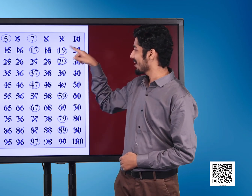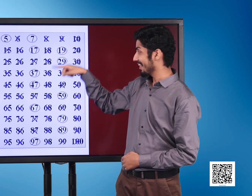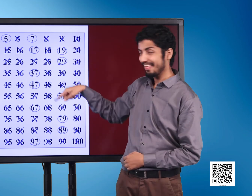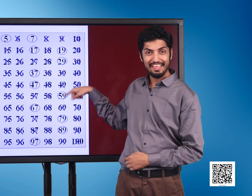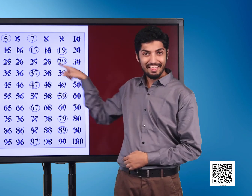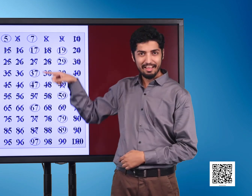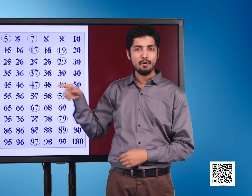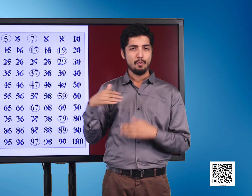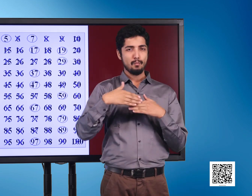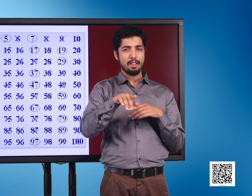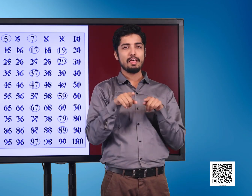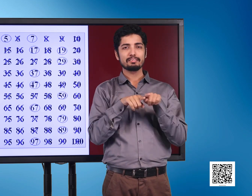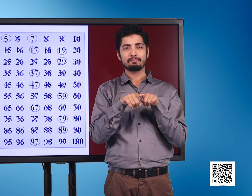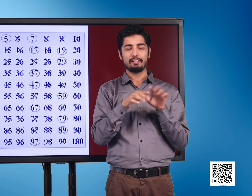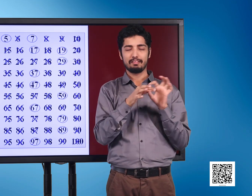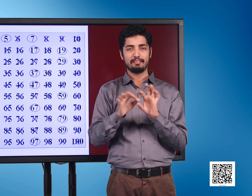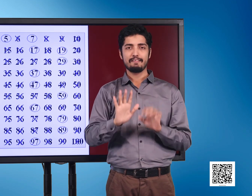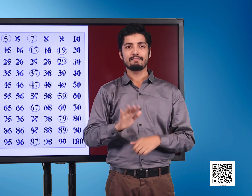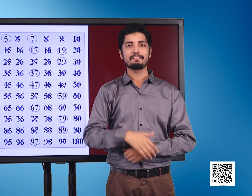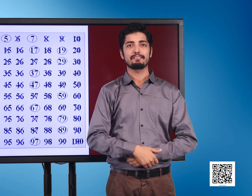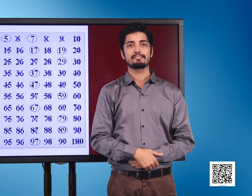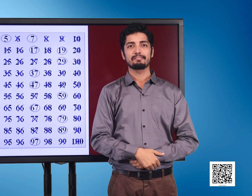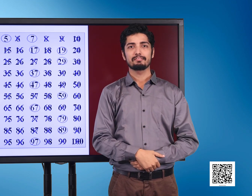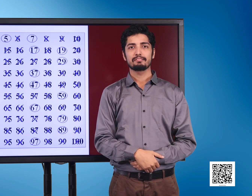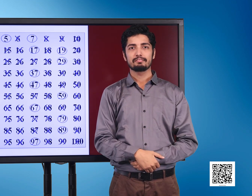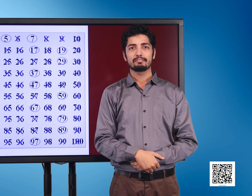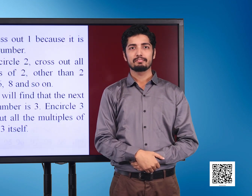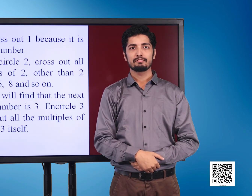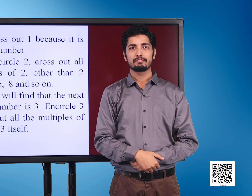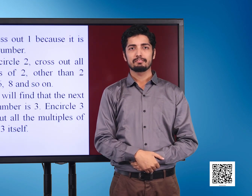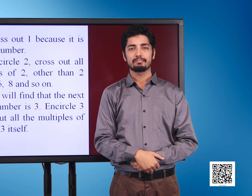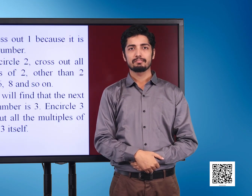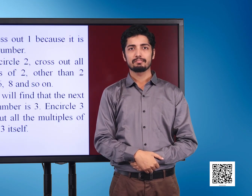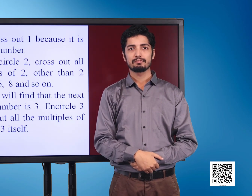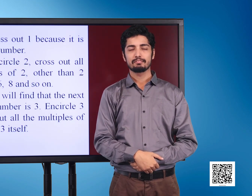a box here with numbers from 1 to 100 written in 10 rows.